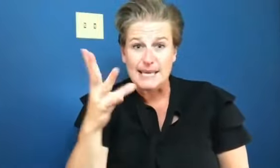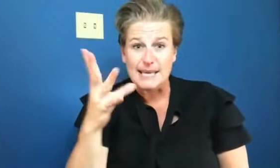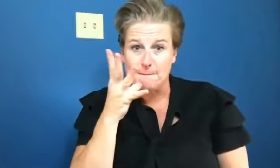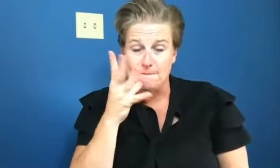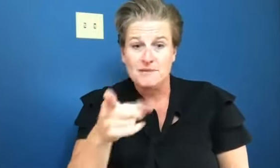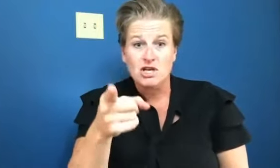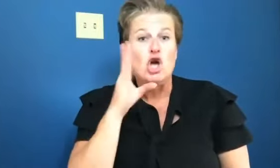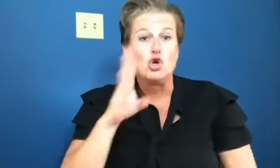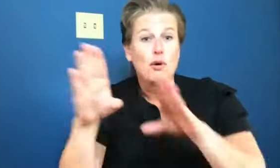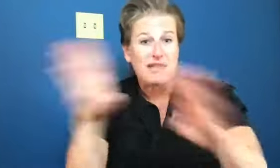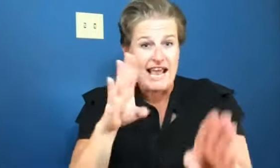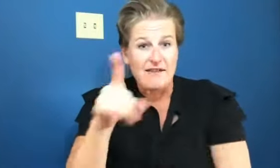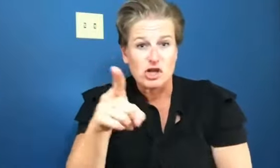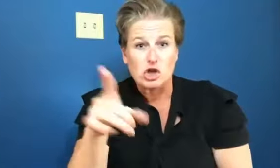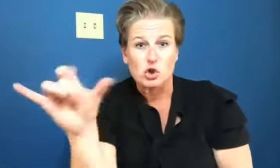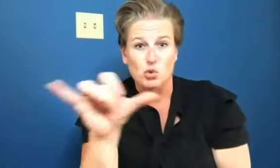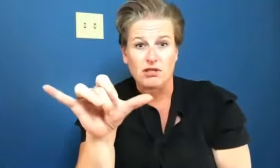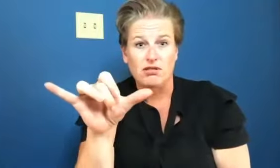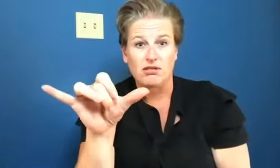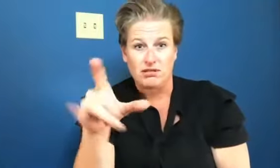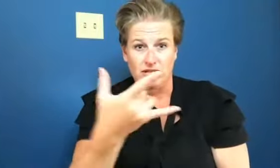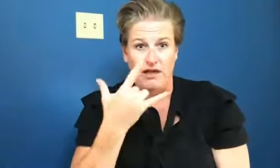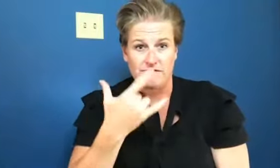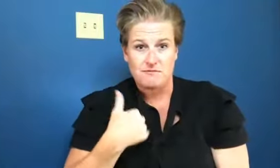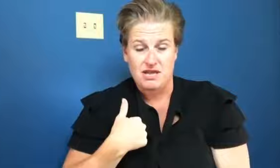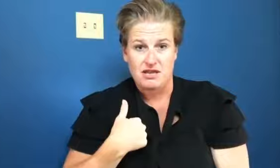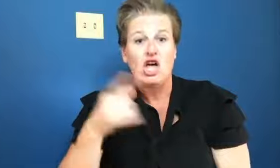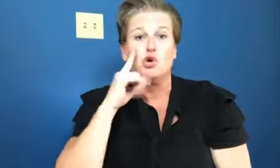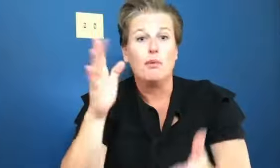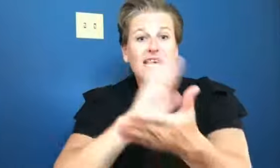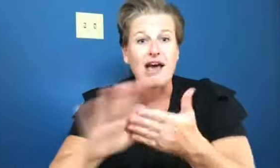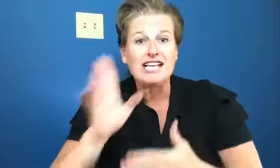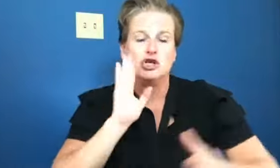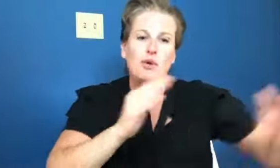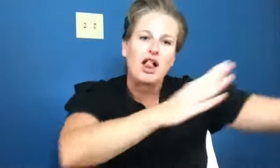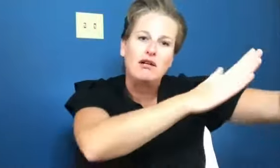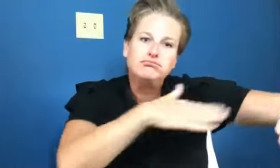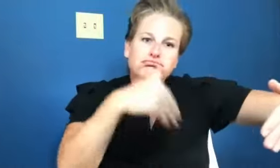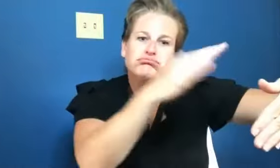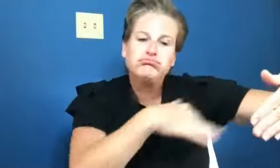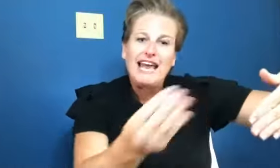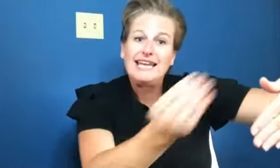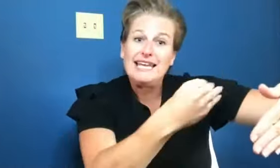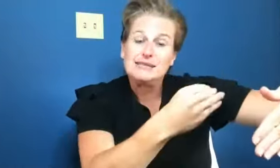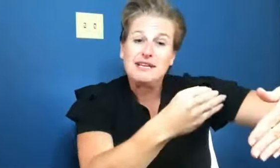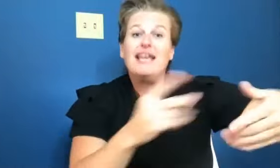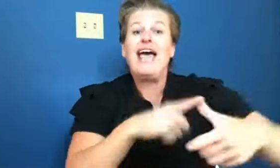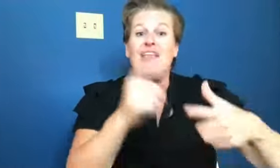like you love me. You're going to be nice to me. You're going to hug and kiss me. And then when we get home, we're going to get a divorce. To which he